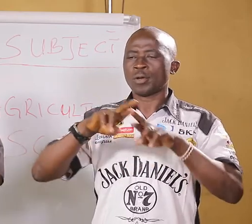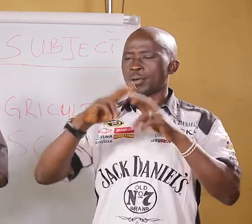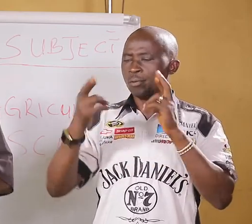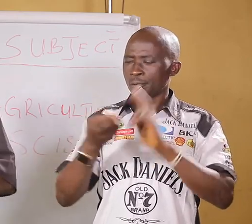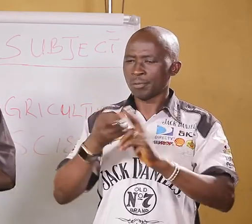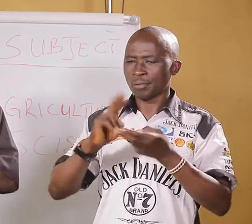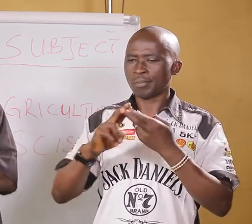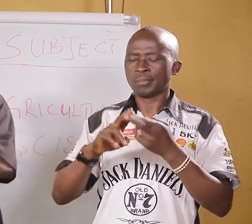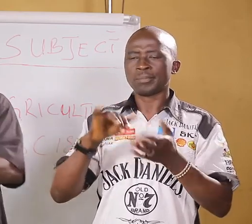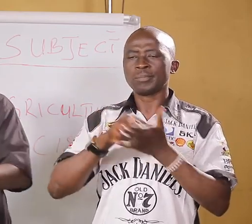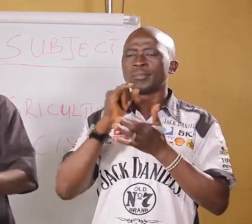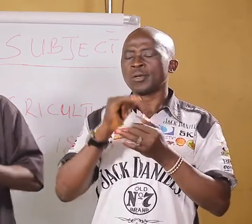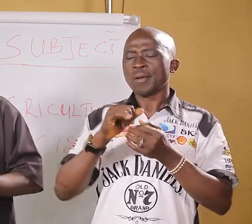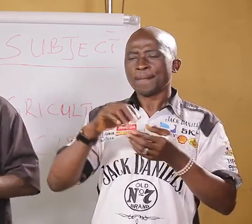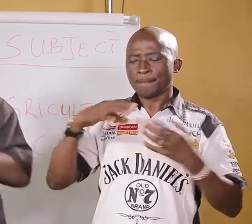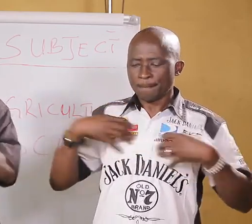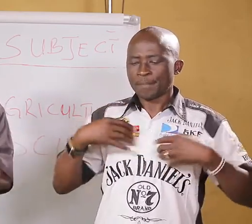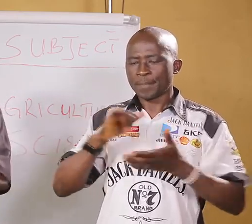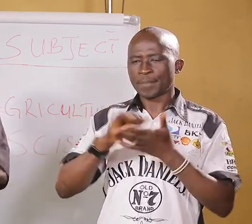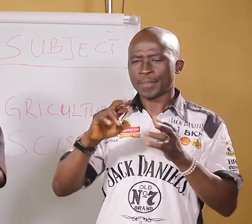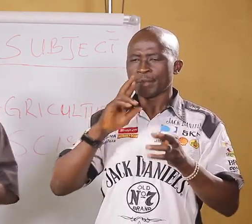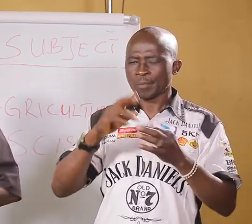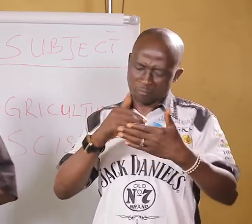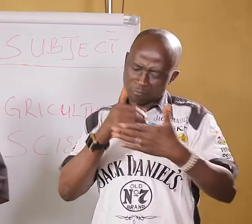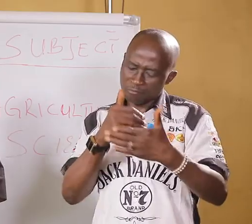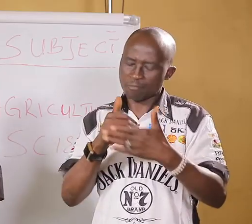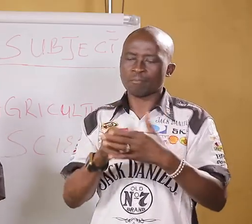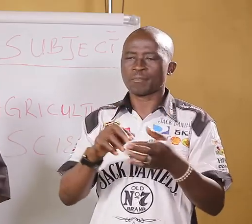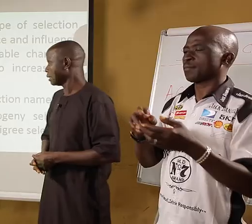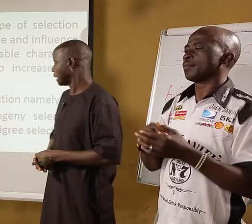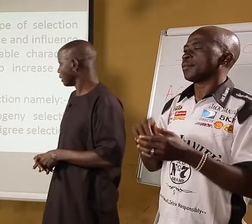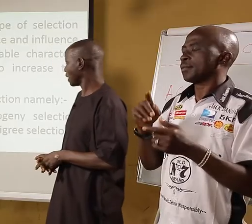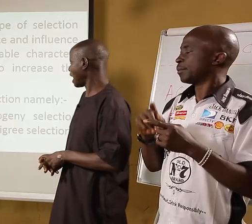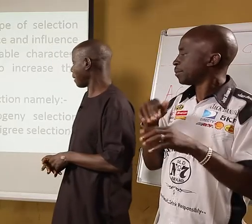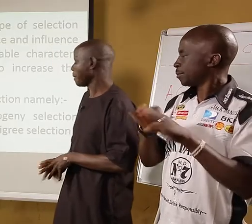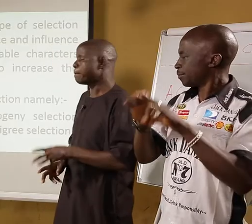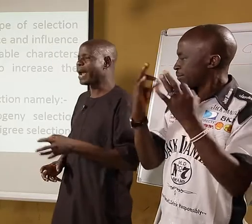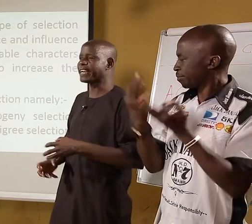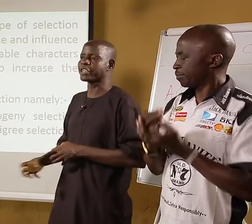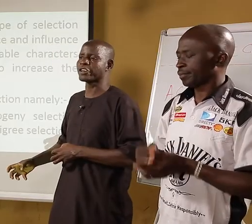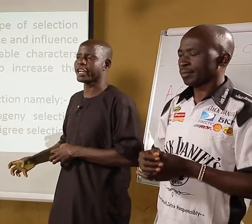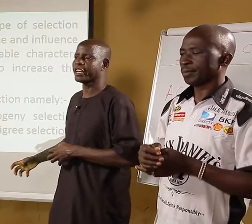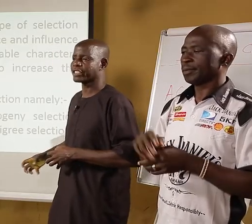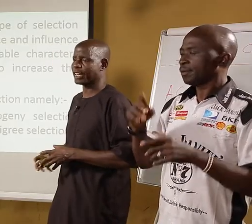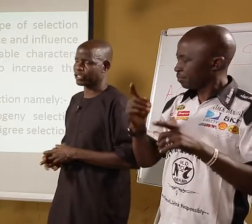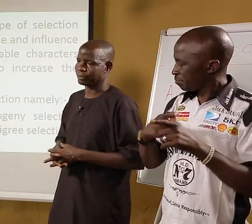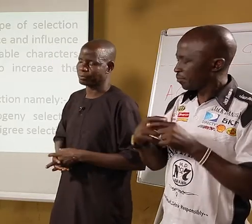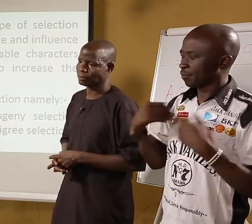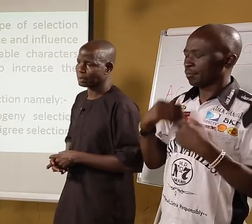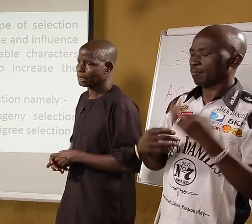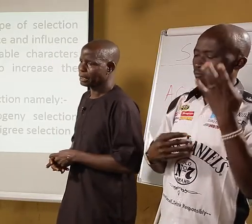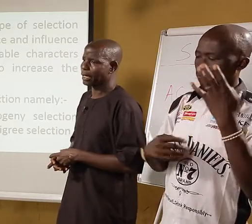is, animals that are closely related in a family. Then we have pedigree